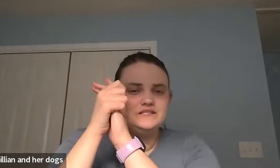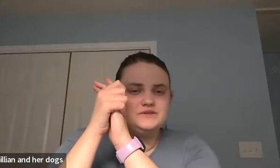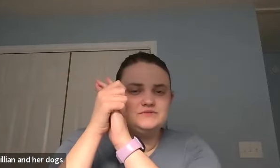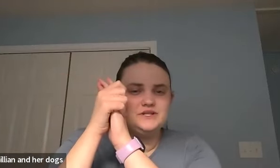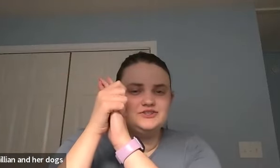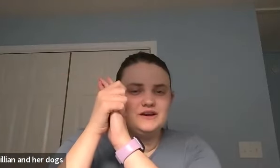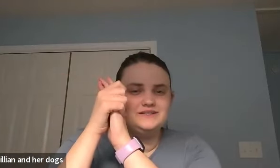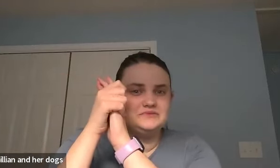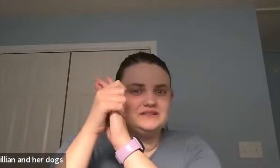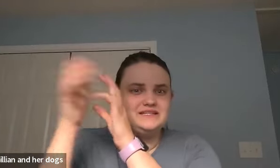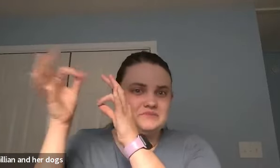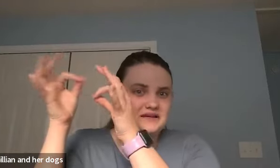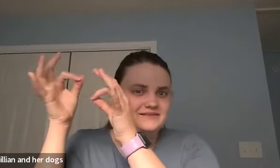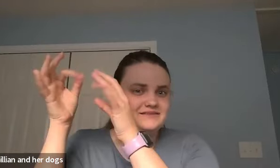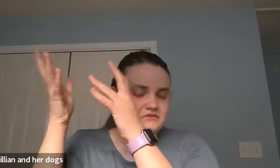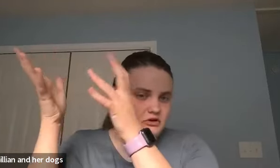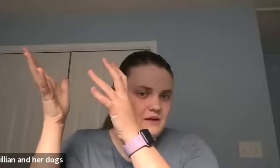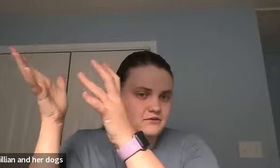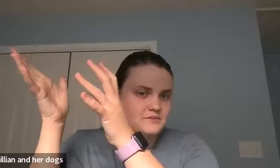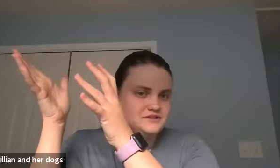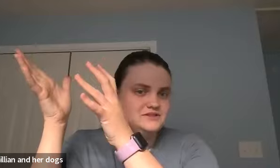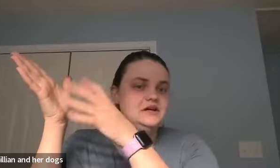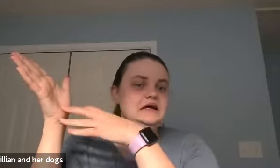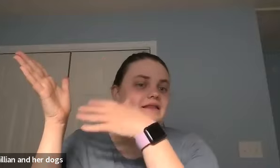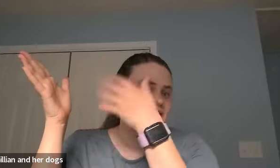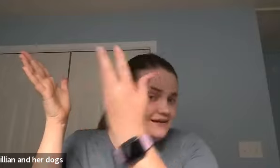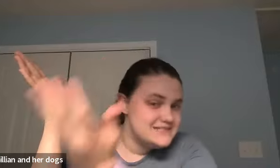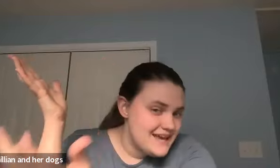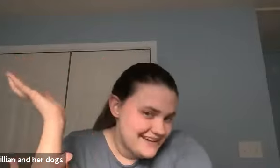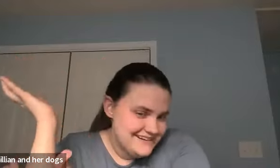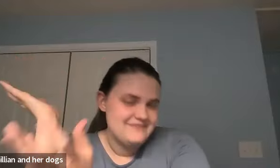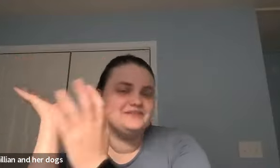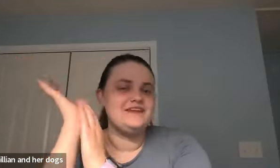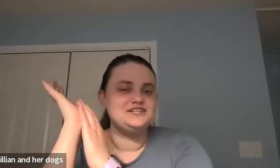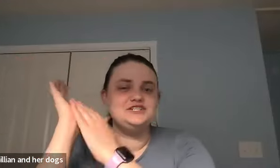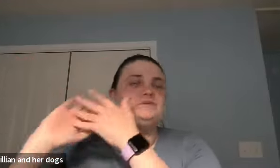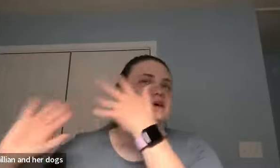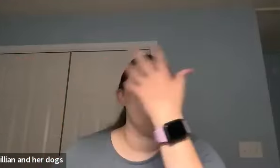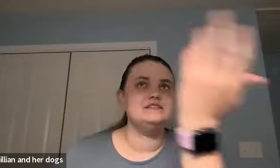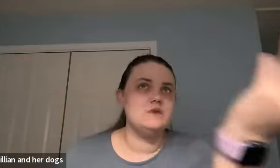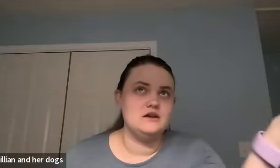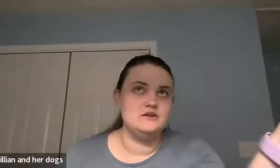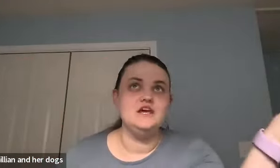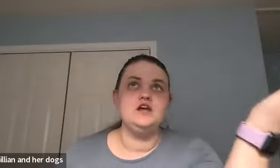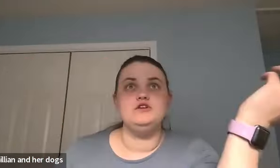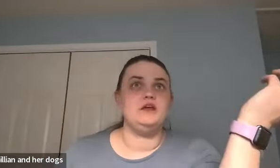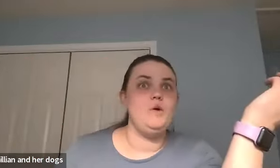situation where you're trying to really explain crab or lobster, like I said, I feel like that should just be my class motto is you can always